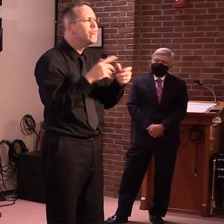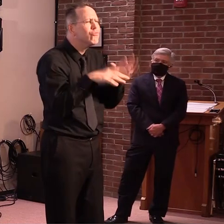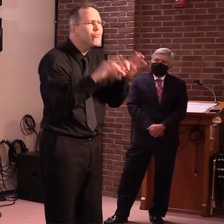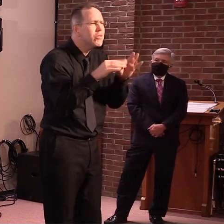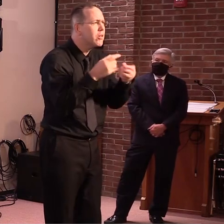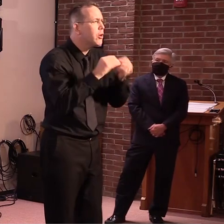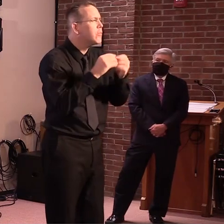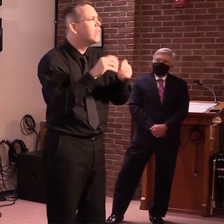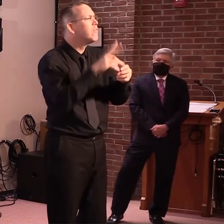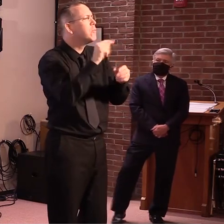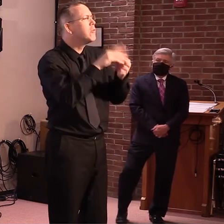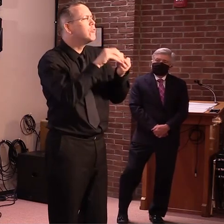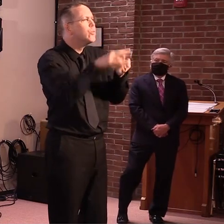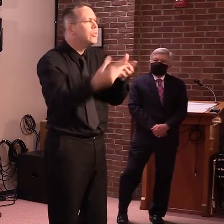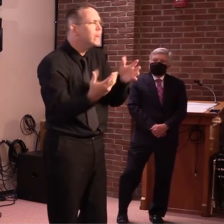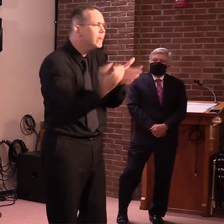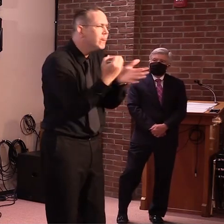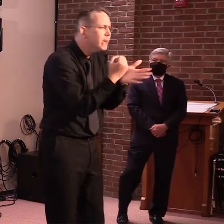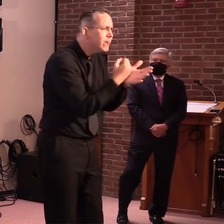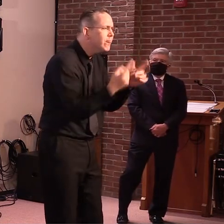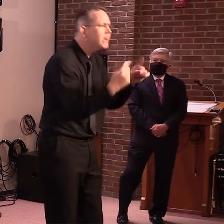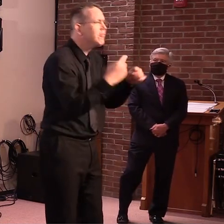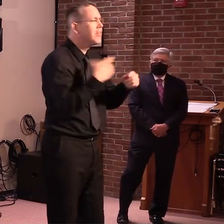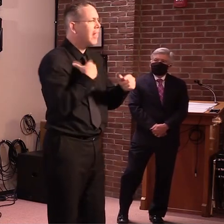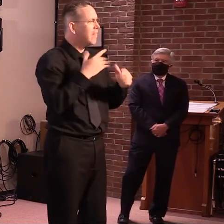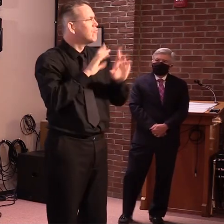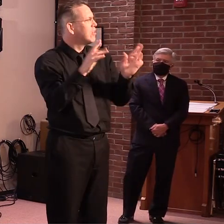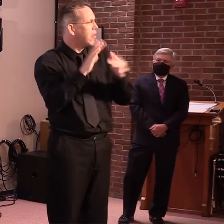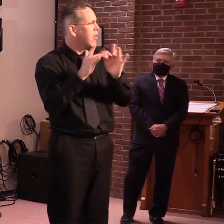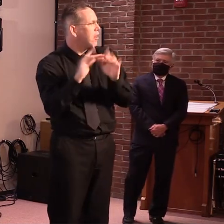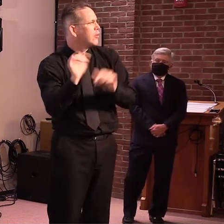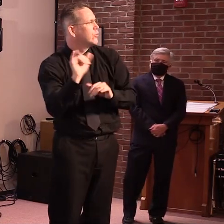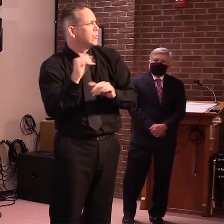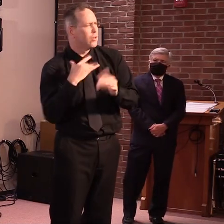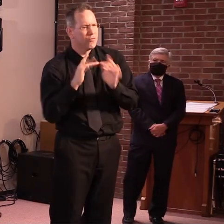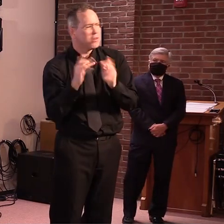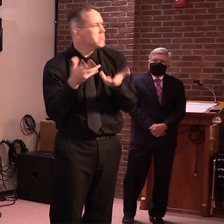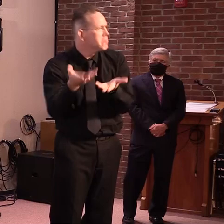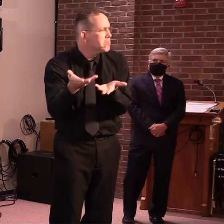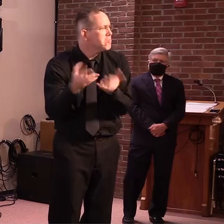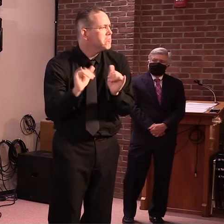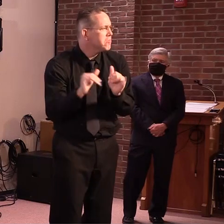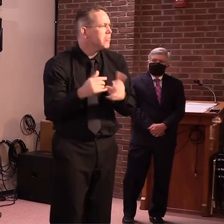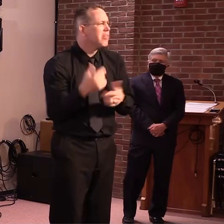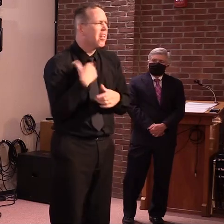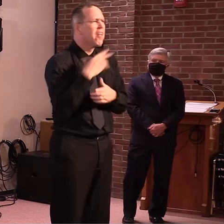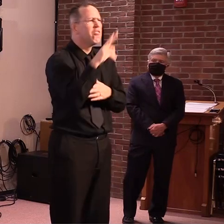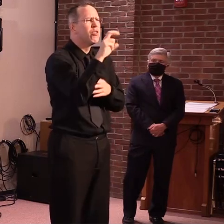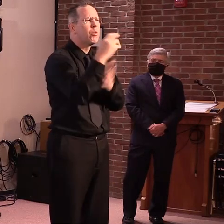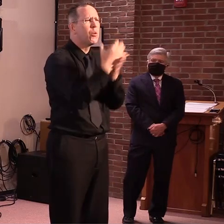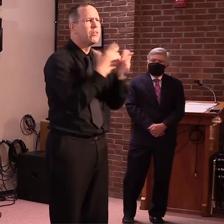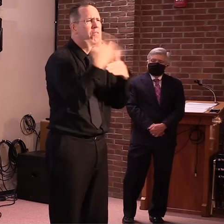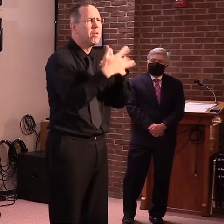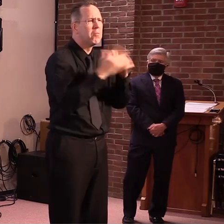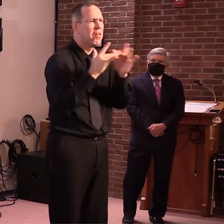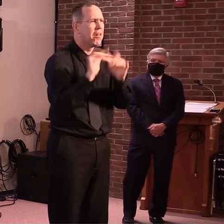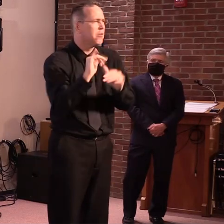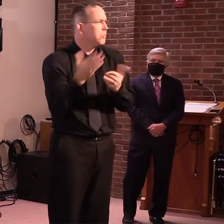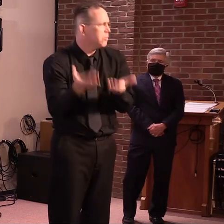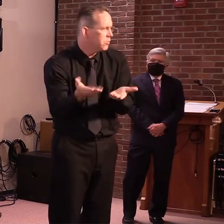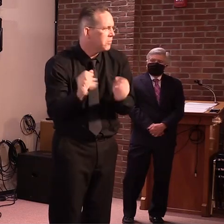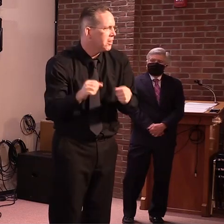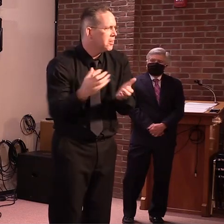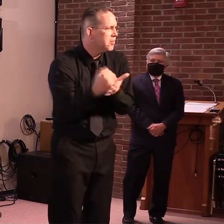to offer online learning and currently offer more than 300 courses each semester. Becoming a CCV student is simple. So